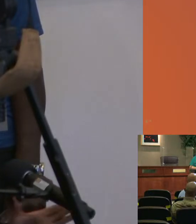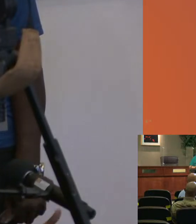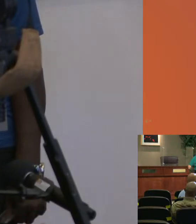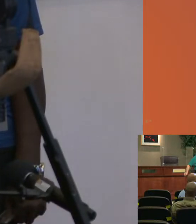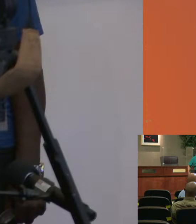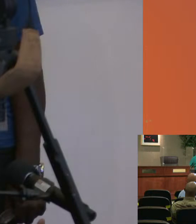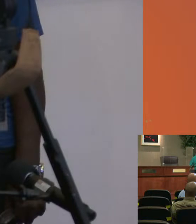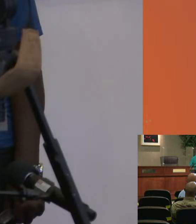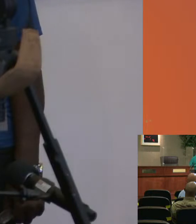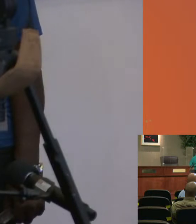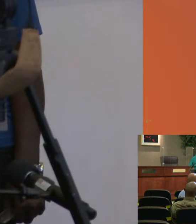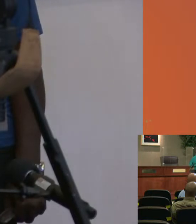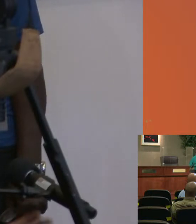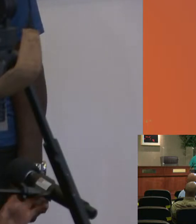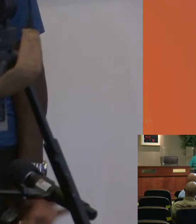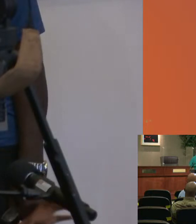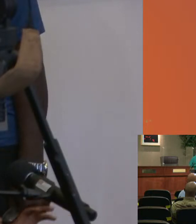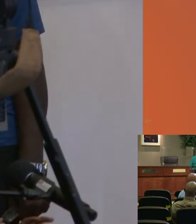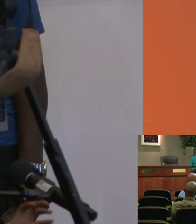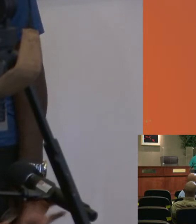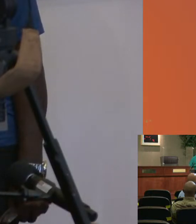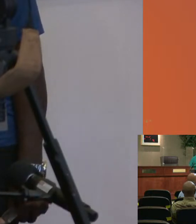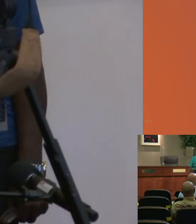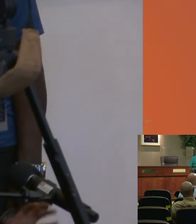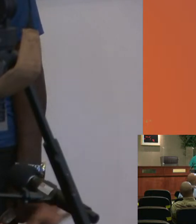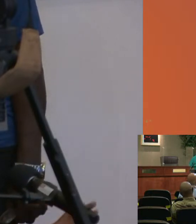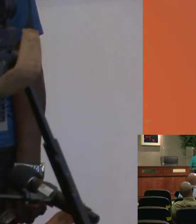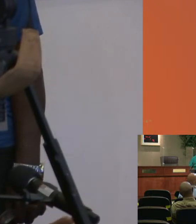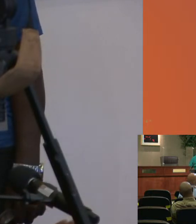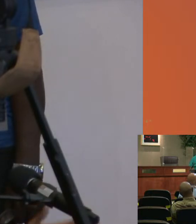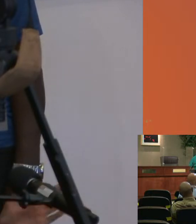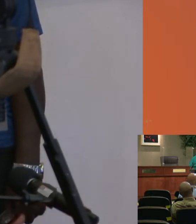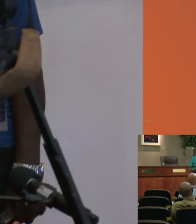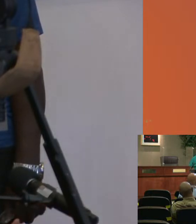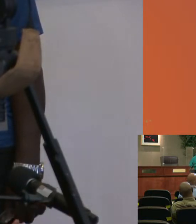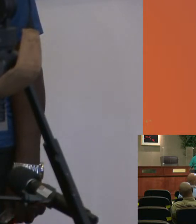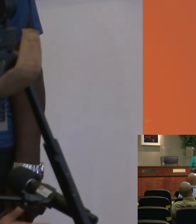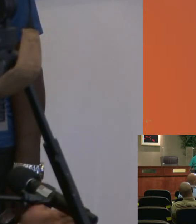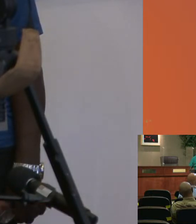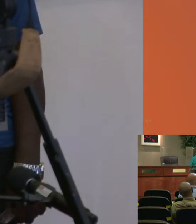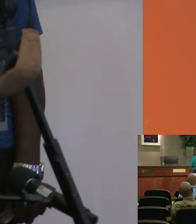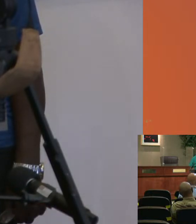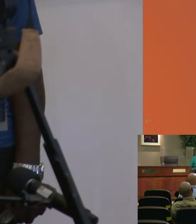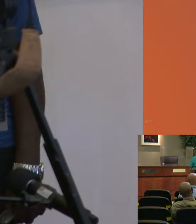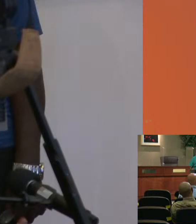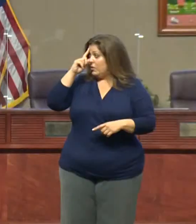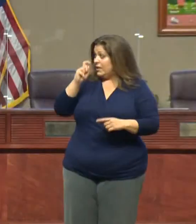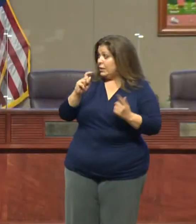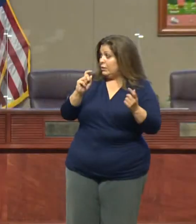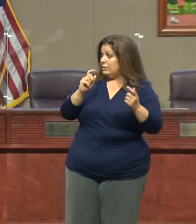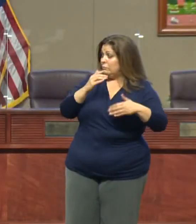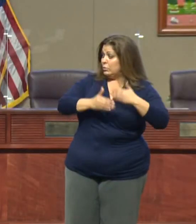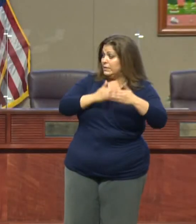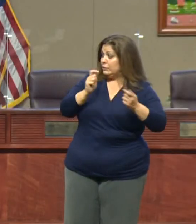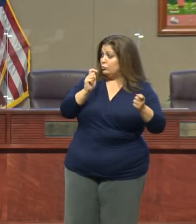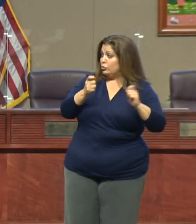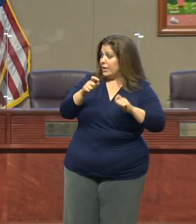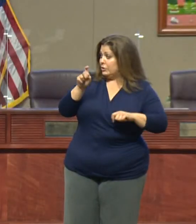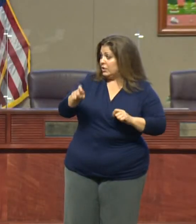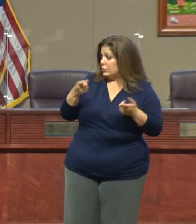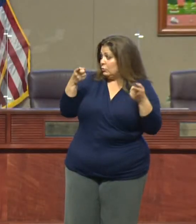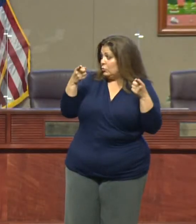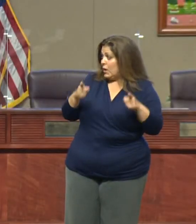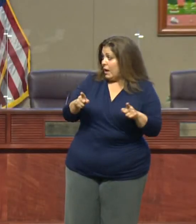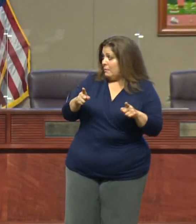the younger age group getting the vaccine, did you notice any changes in procedures that would need to happen at the Orange County Convention Center